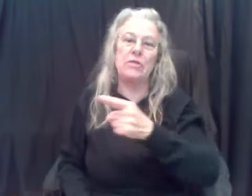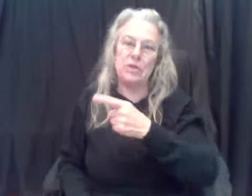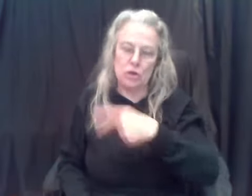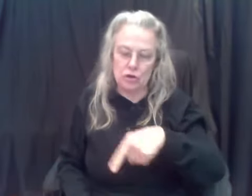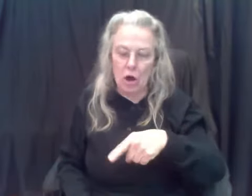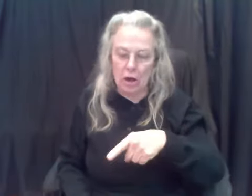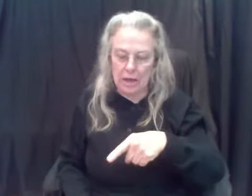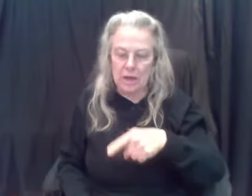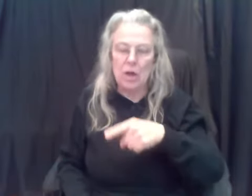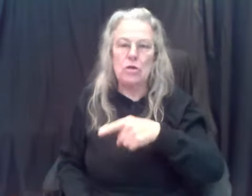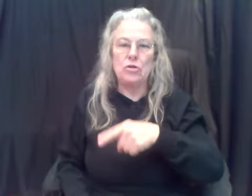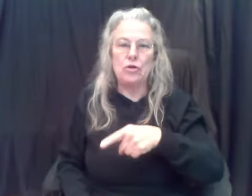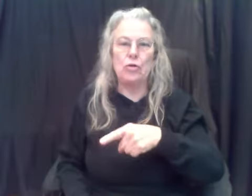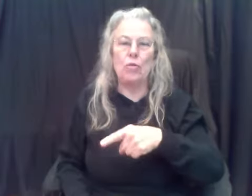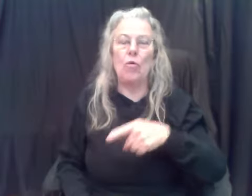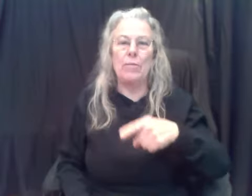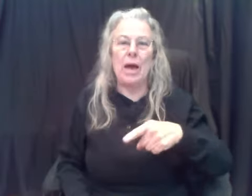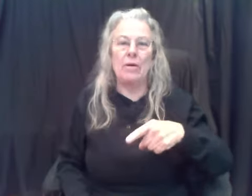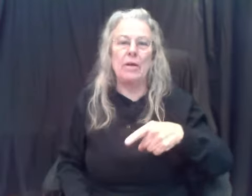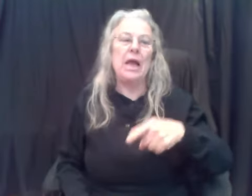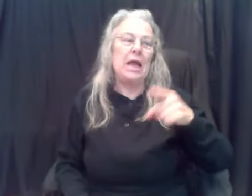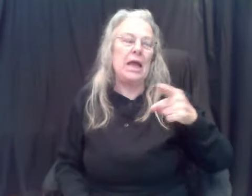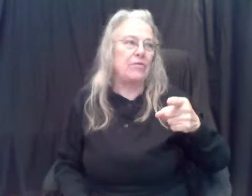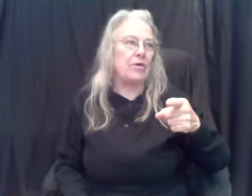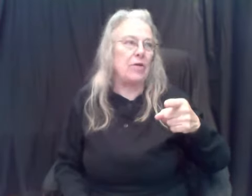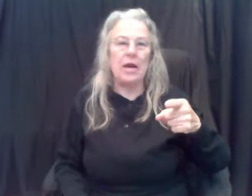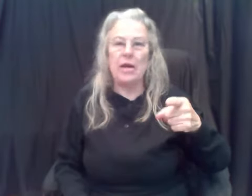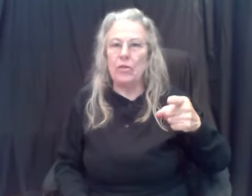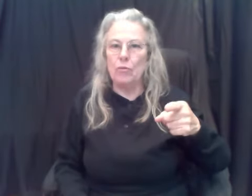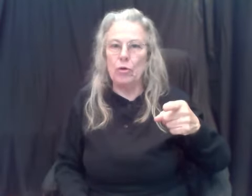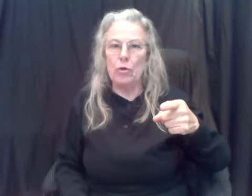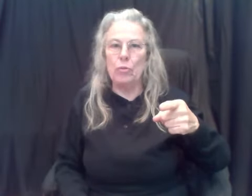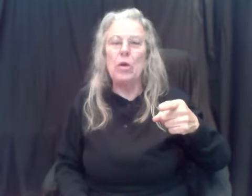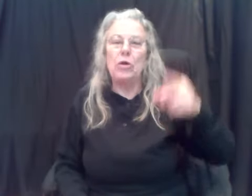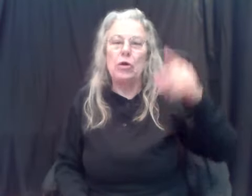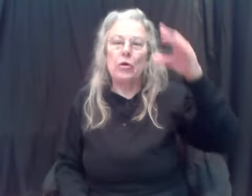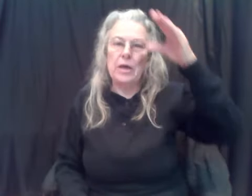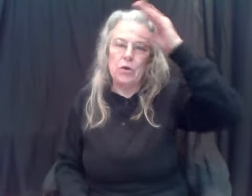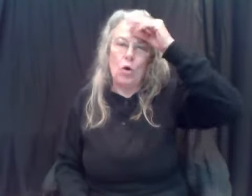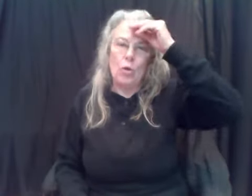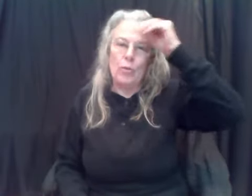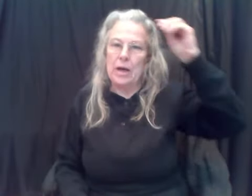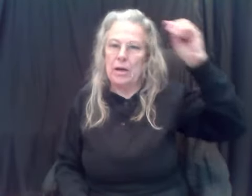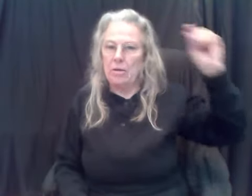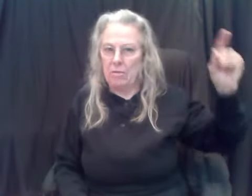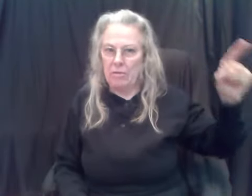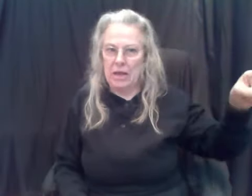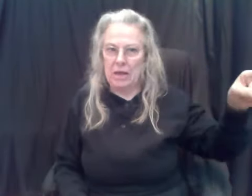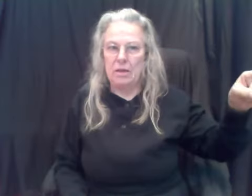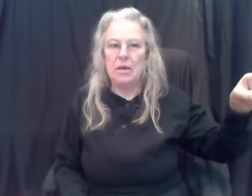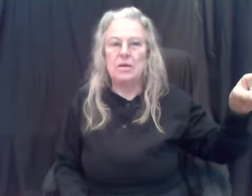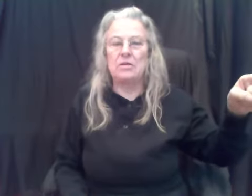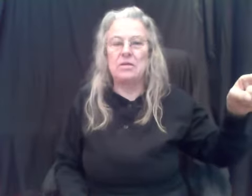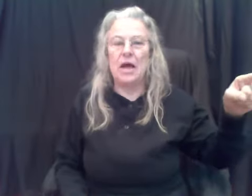you're talking to or about if they're not in the room you can incorporate the sign